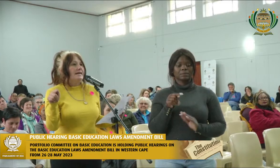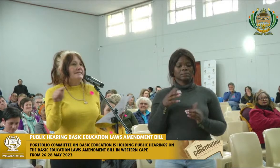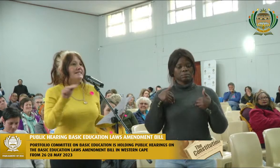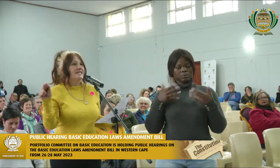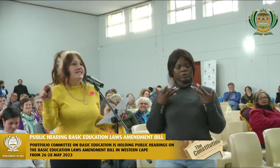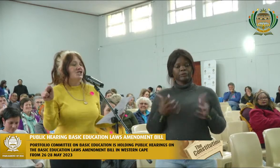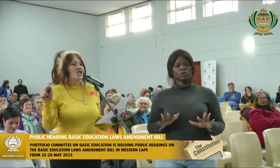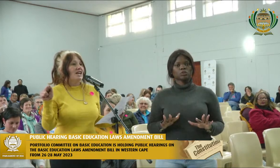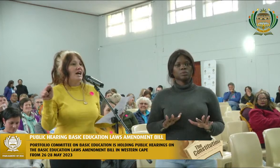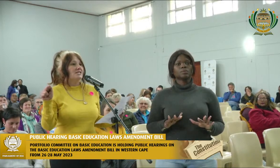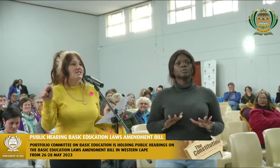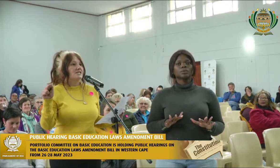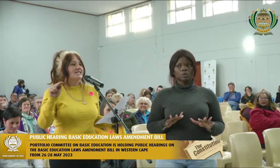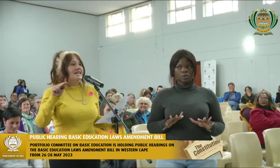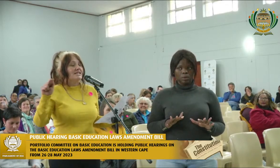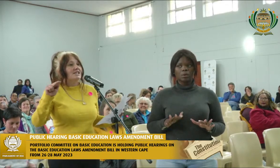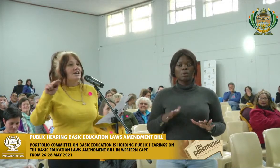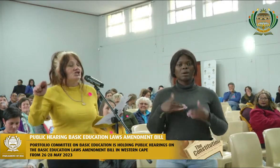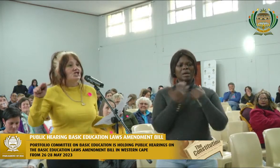begun.